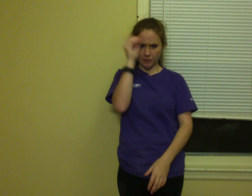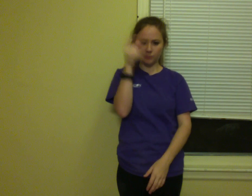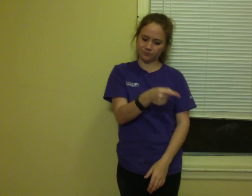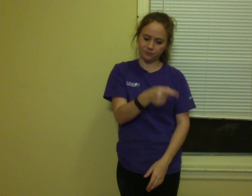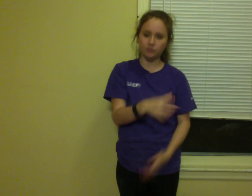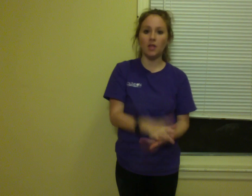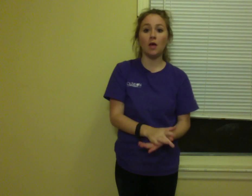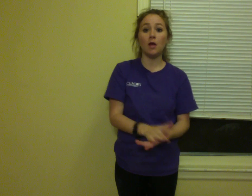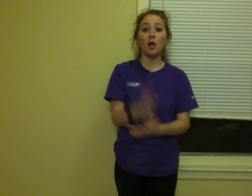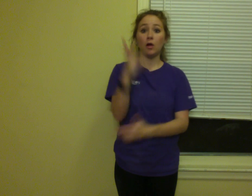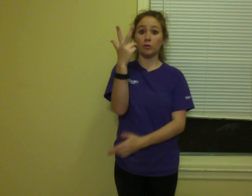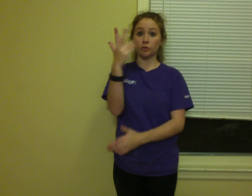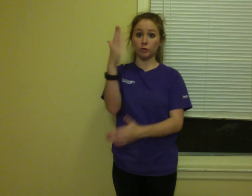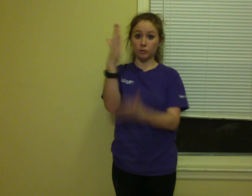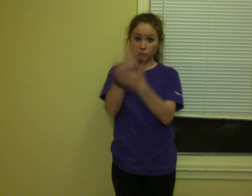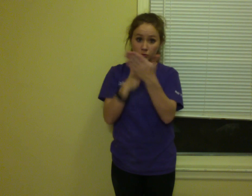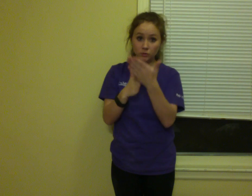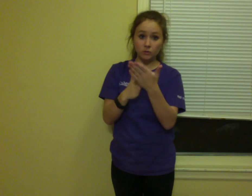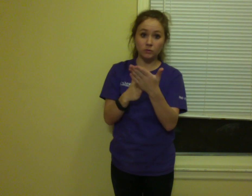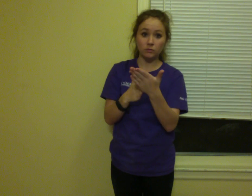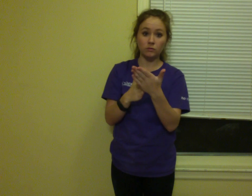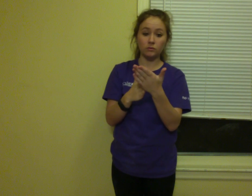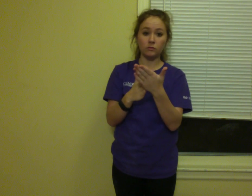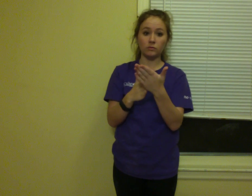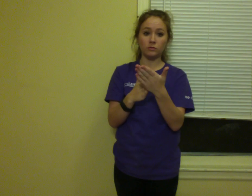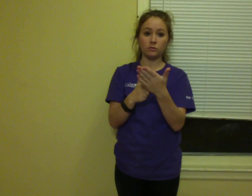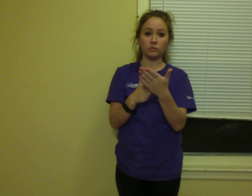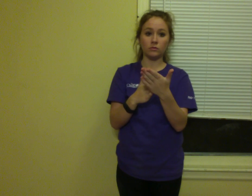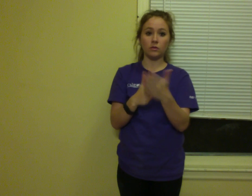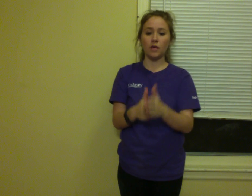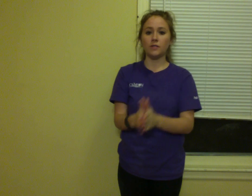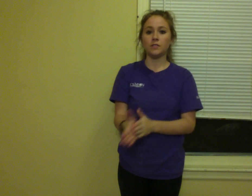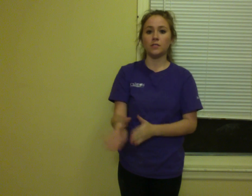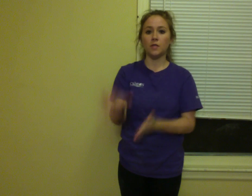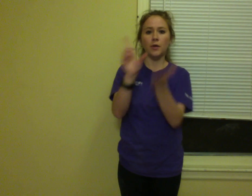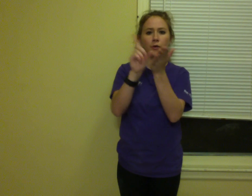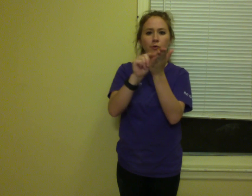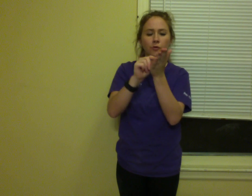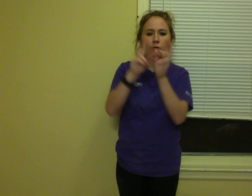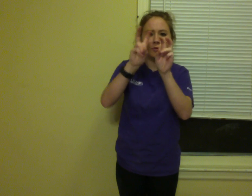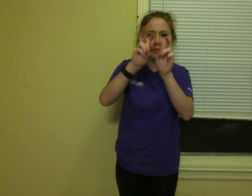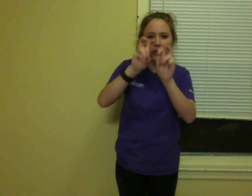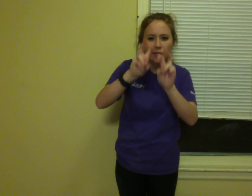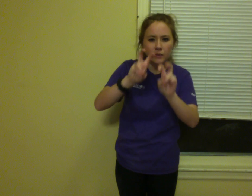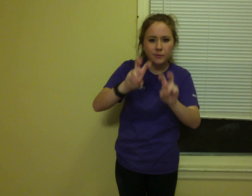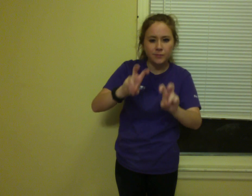value accuracy and impartiality, and to interpret the news skillfully for the public.